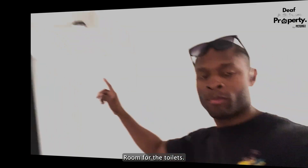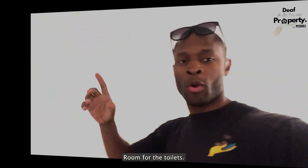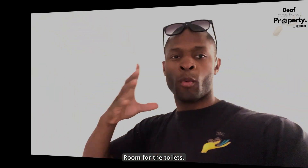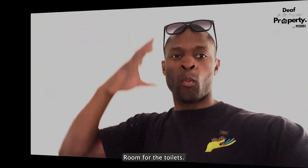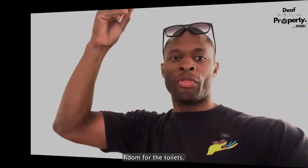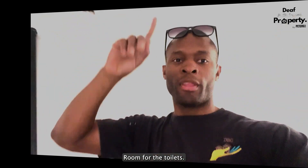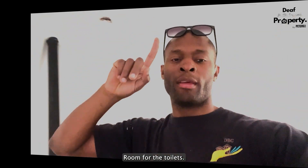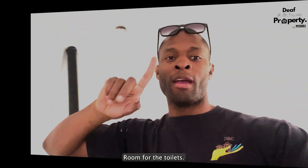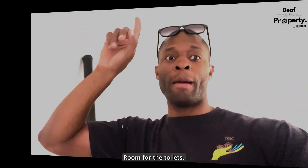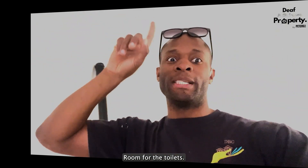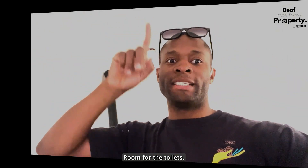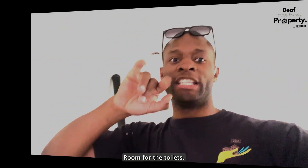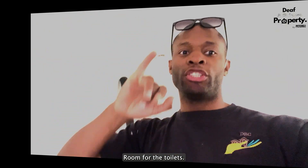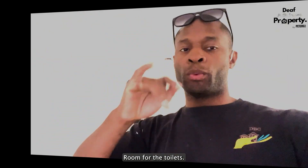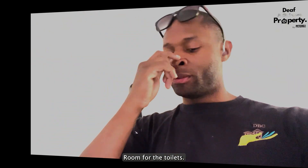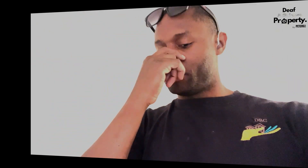It's for the toilets.